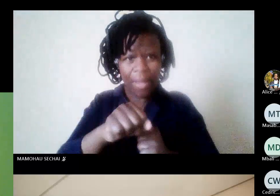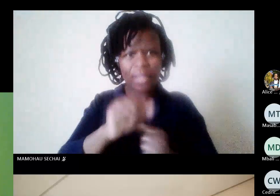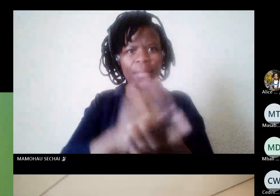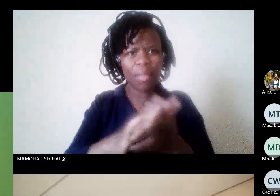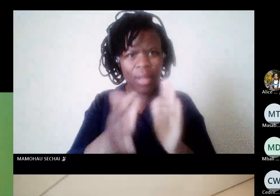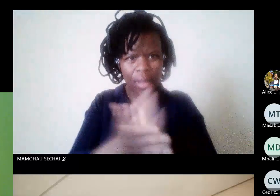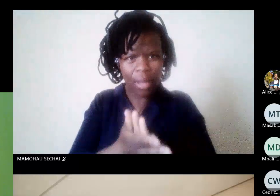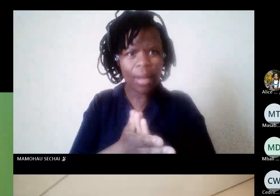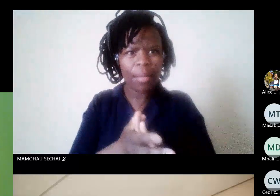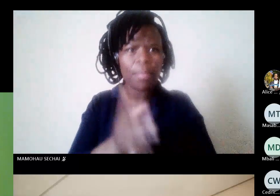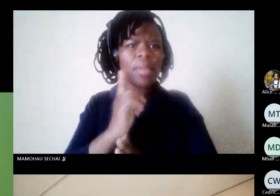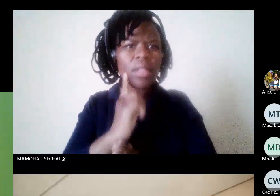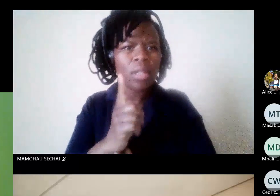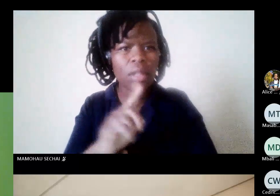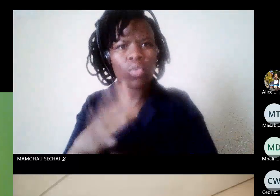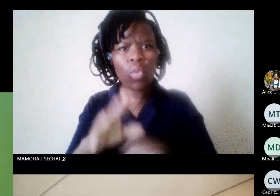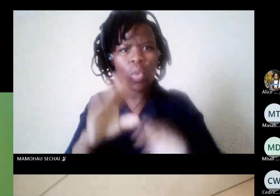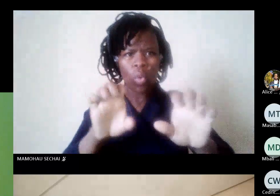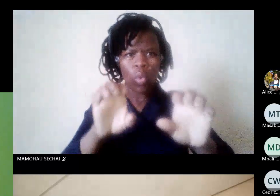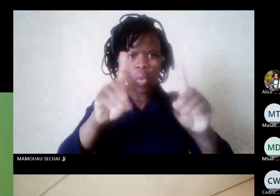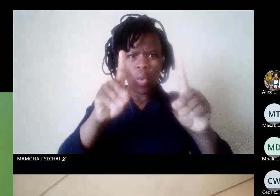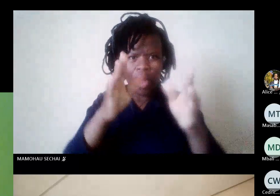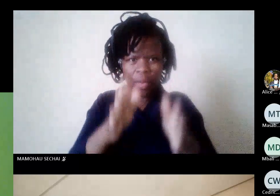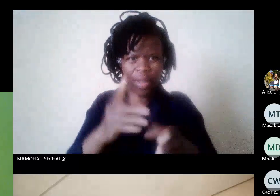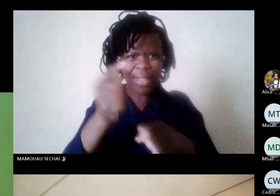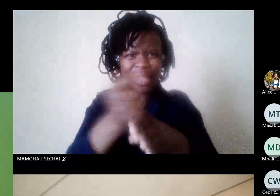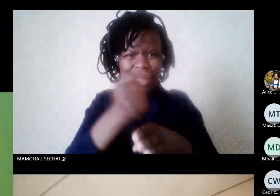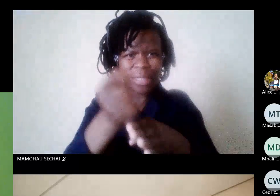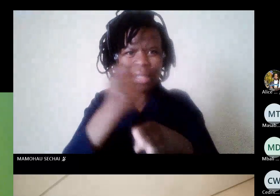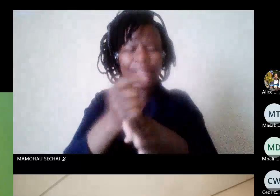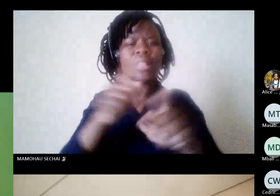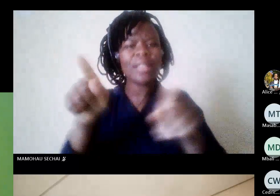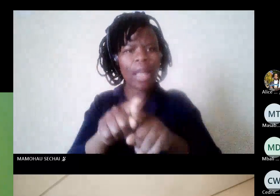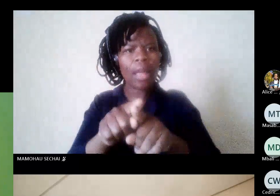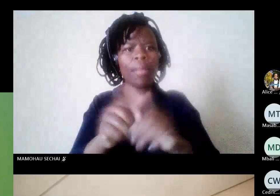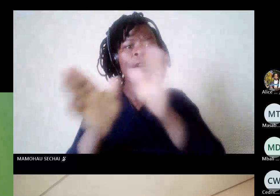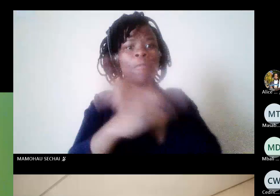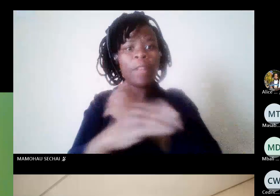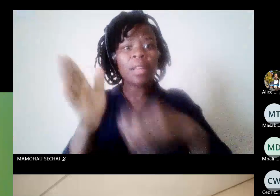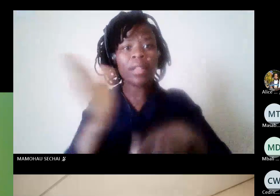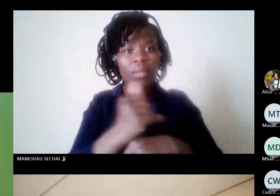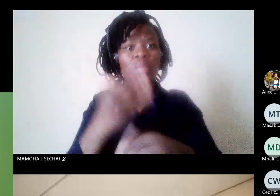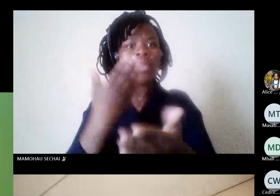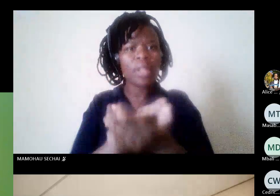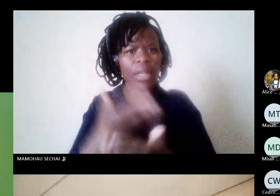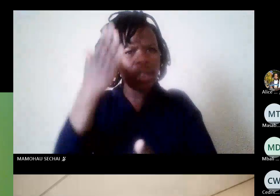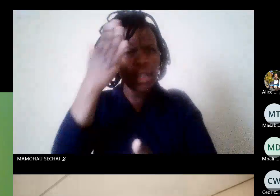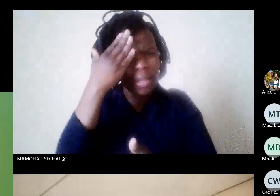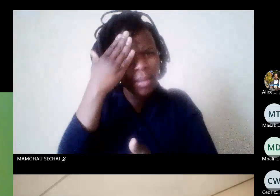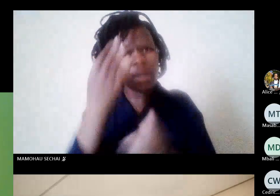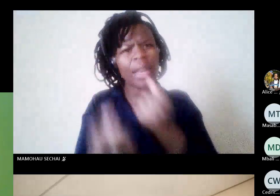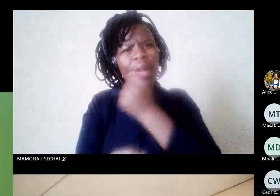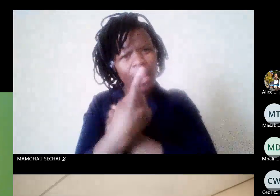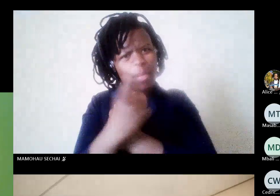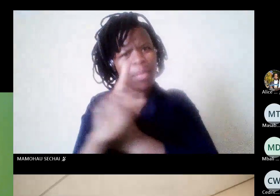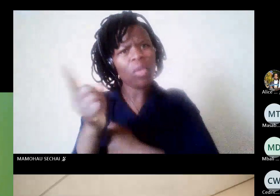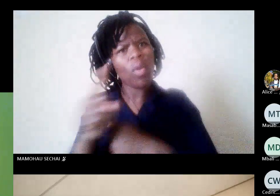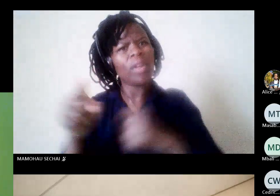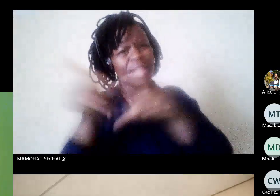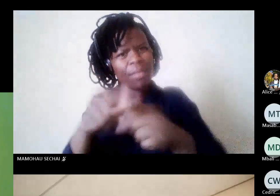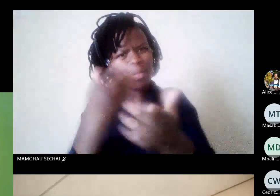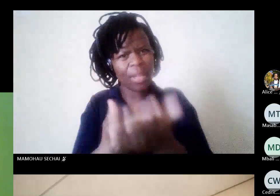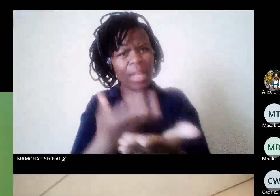who are with training and everything are flexible enough to know what is happening and to know what to apply at what time, you know.